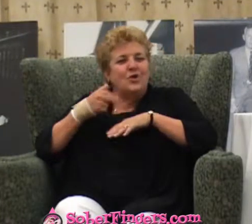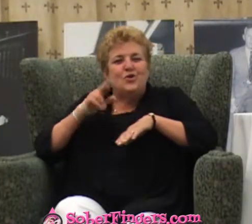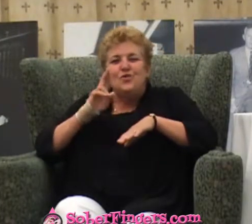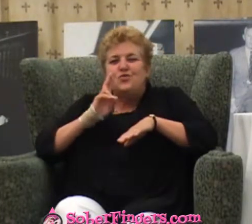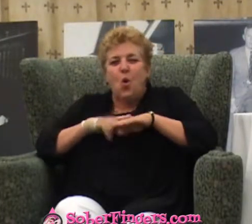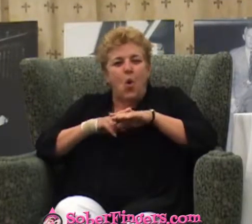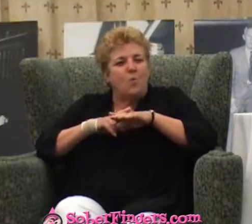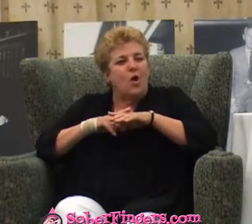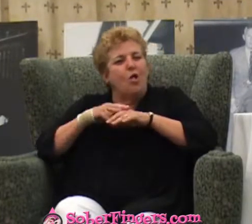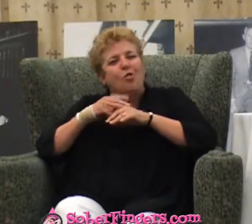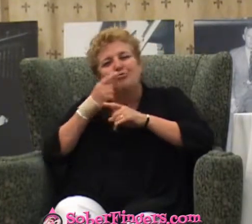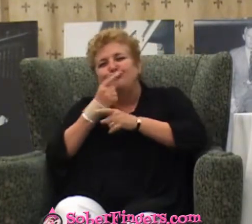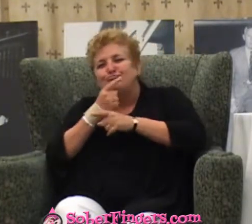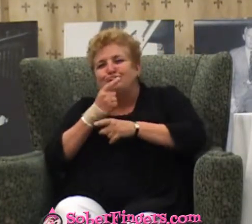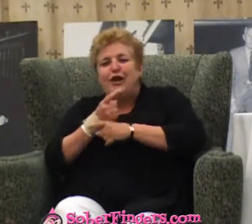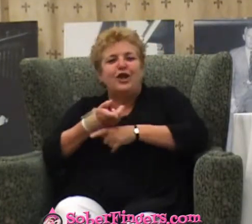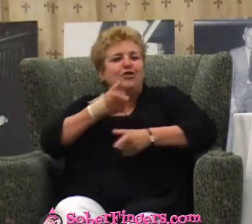drinker. Think about it.